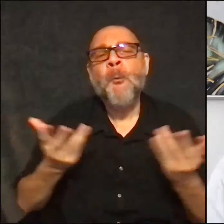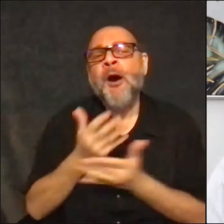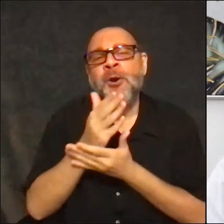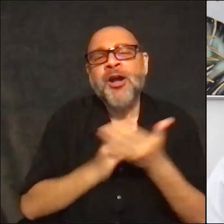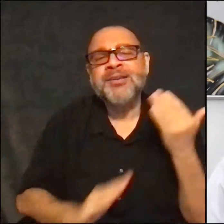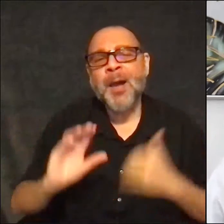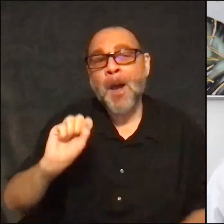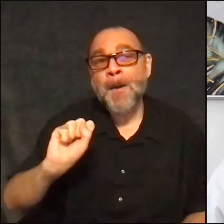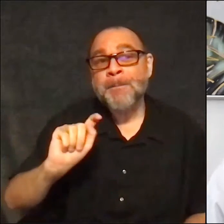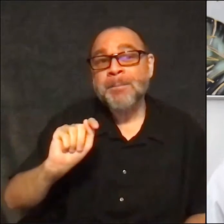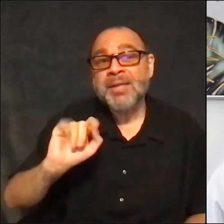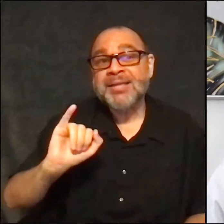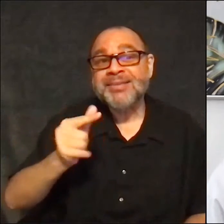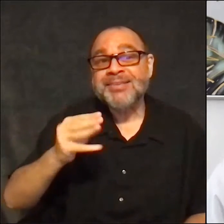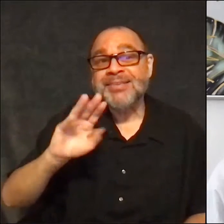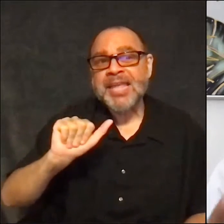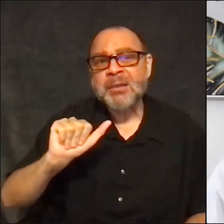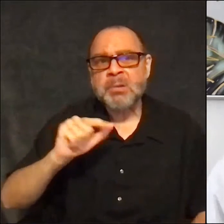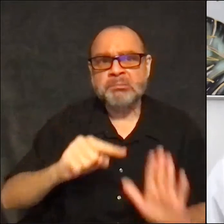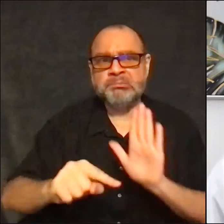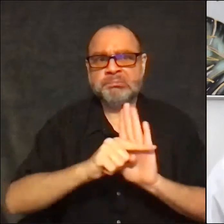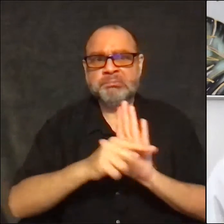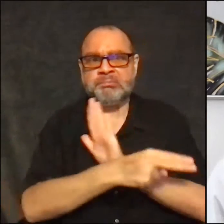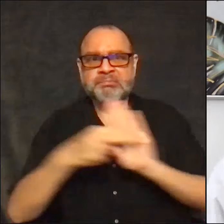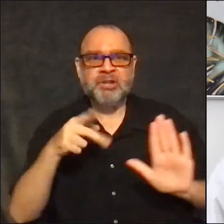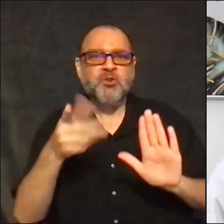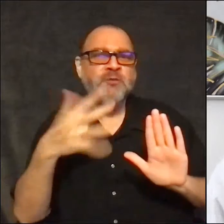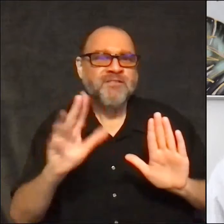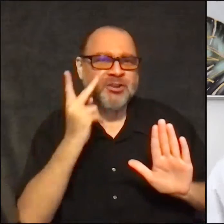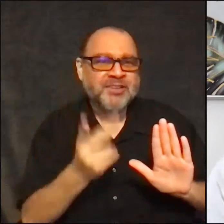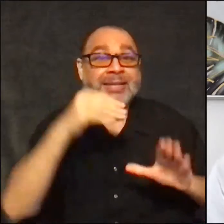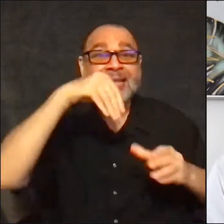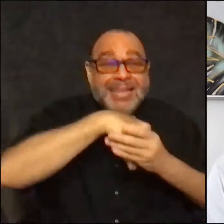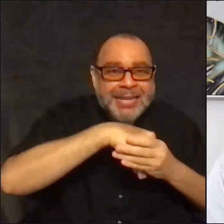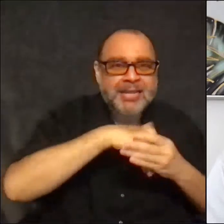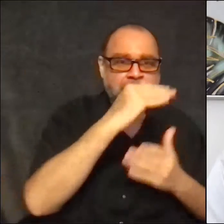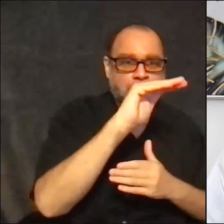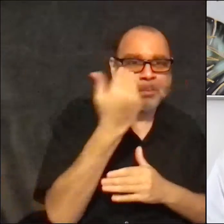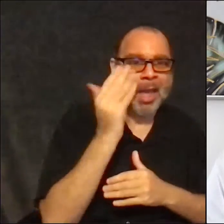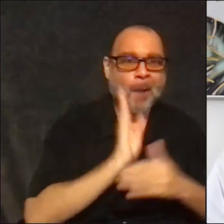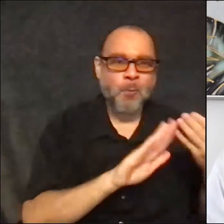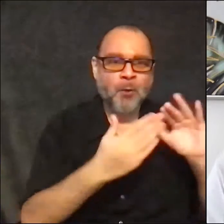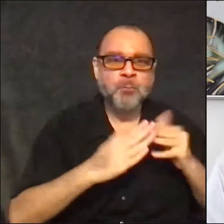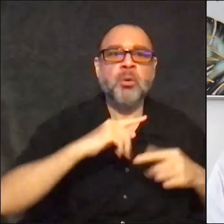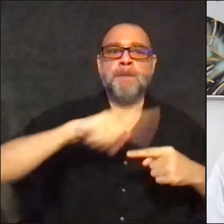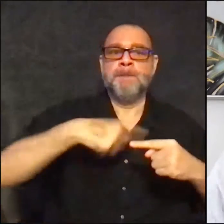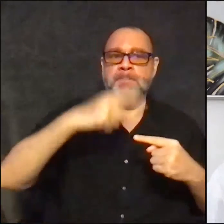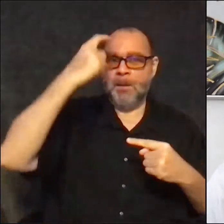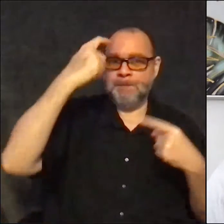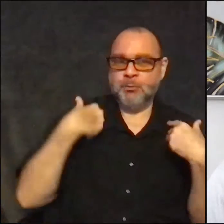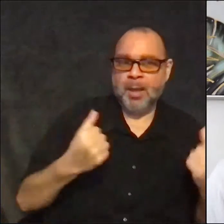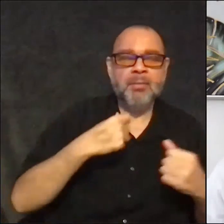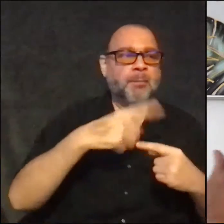seen, witnessed, or experienced in the Black and brown community? What are some of the stigmas that you've